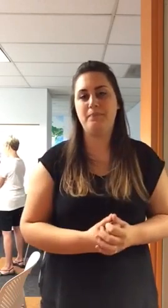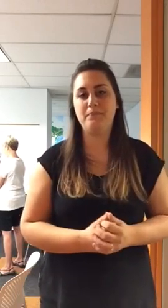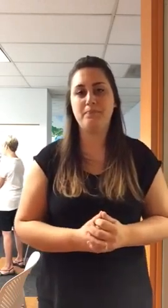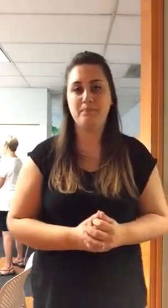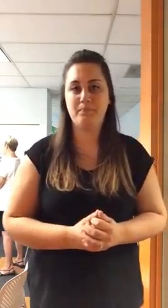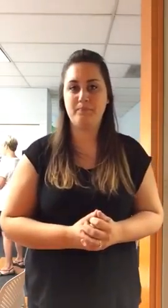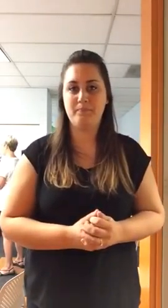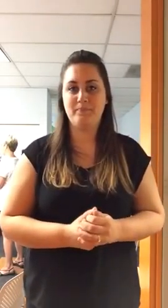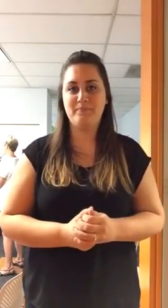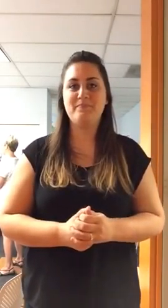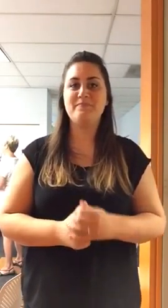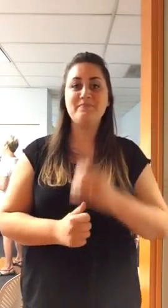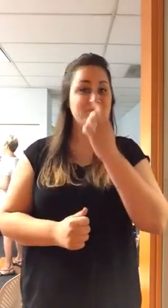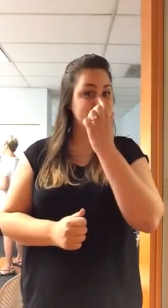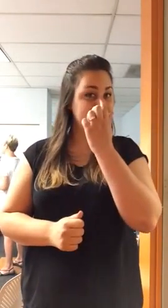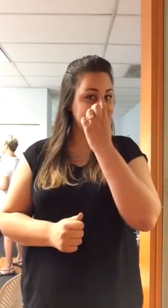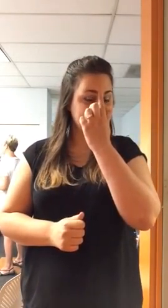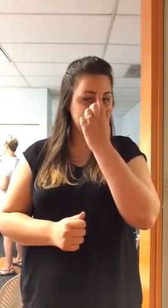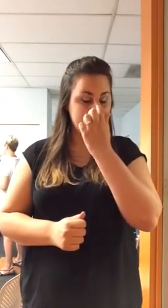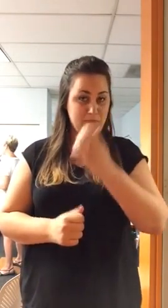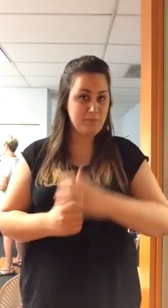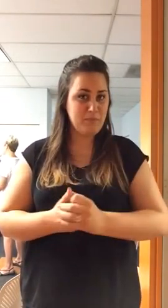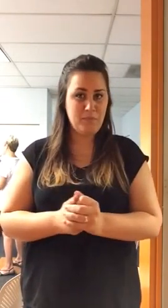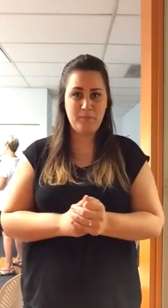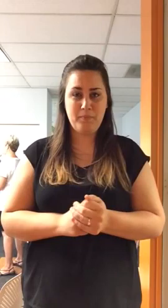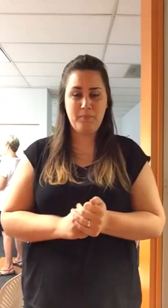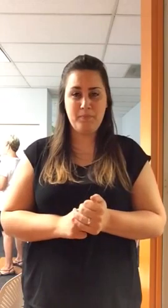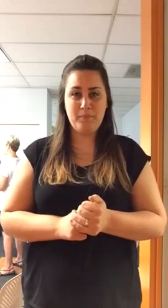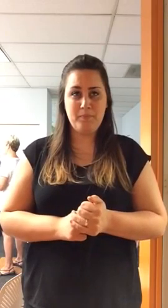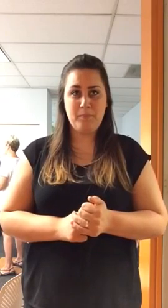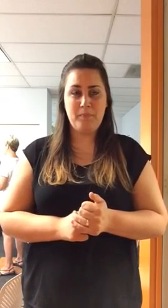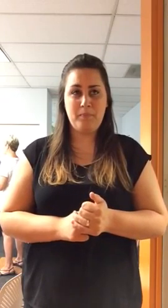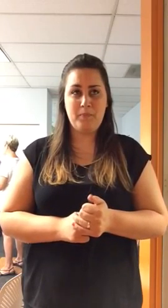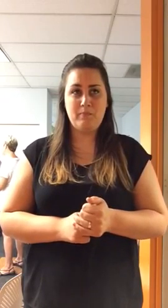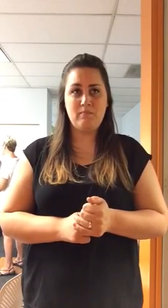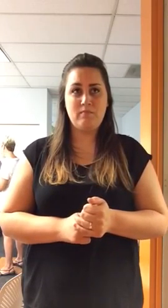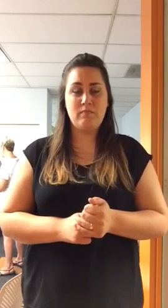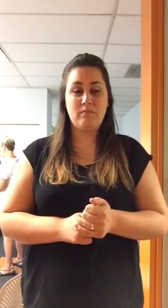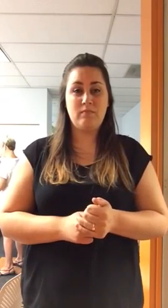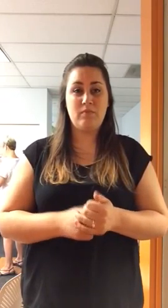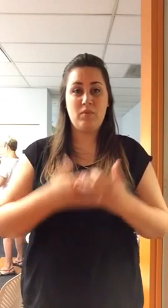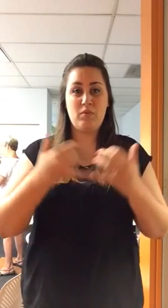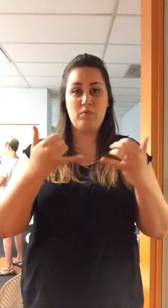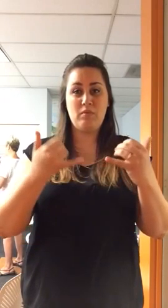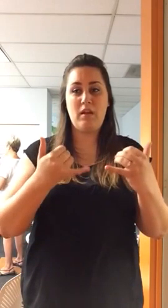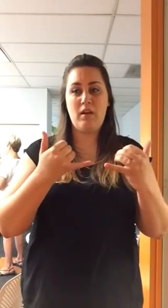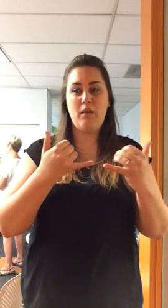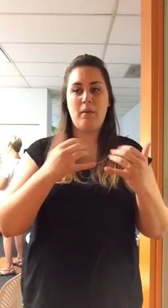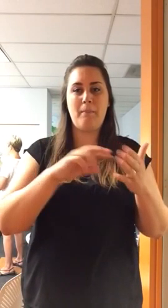And the way it's practiced, at least in the 20th century, communism.